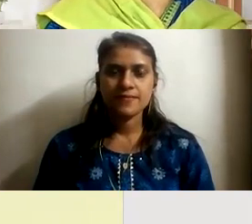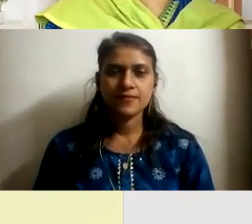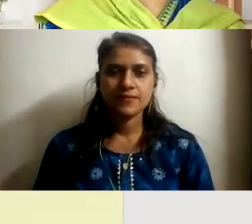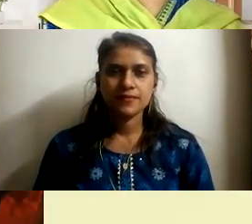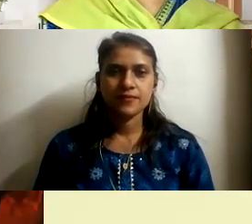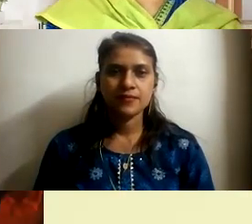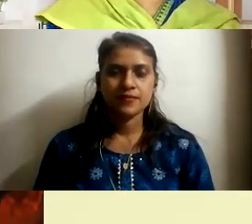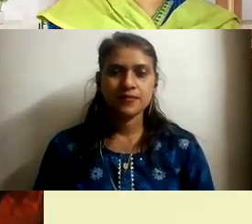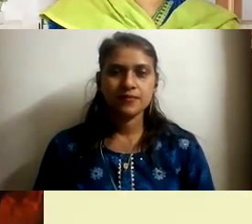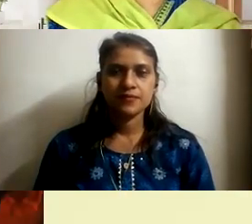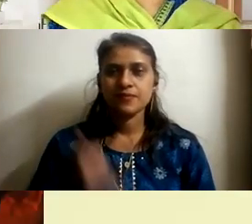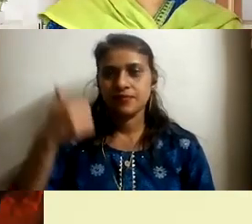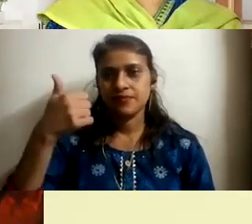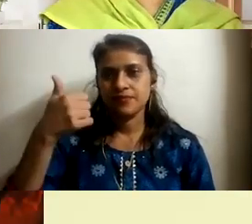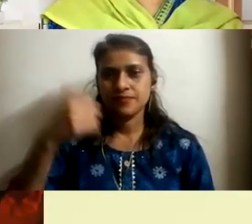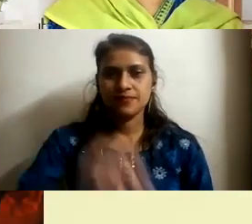So, is it visible?